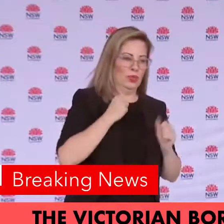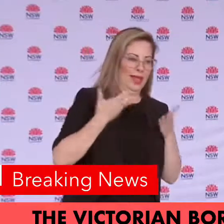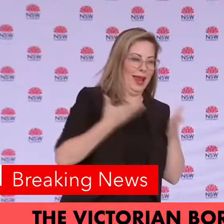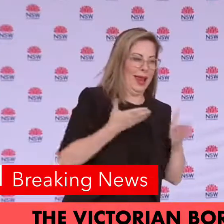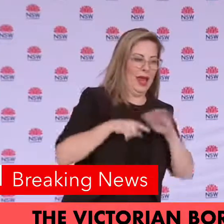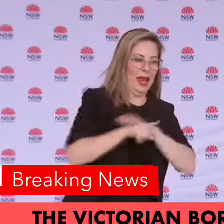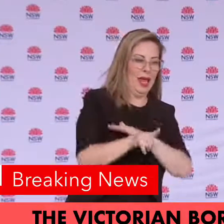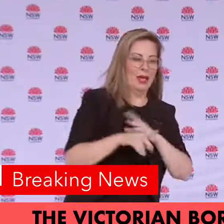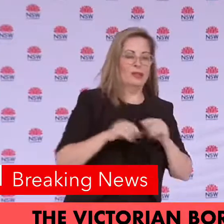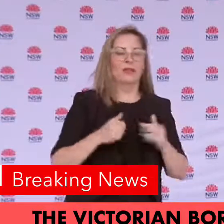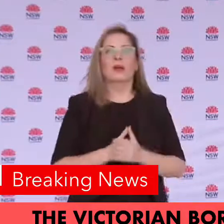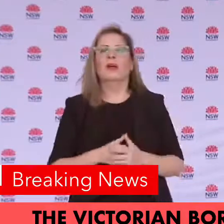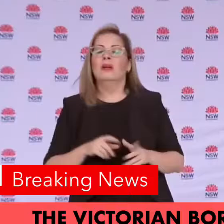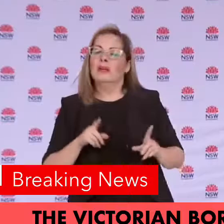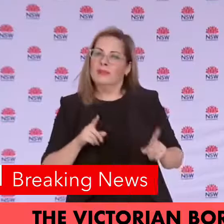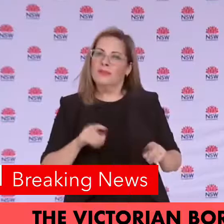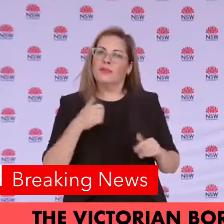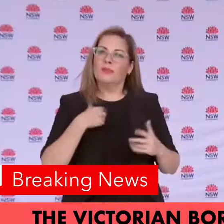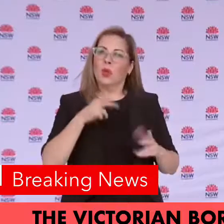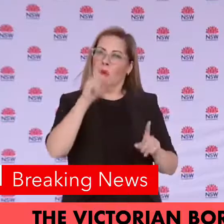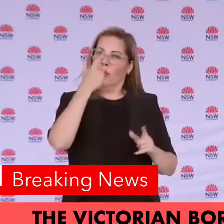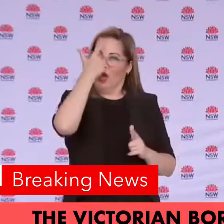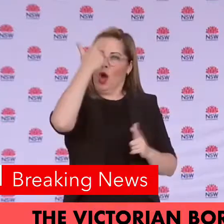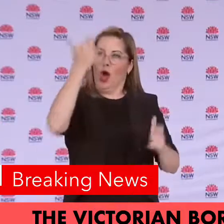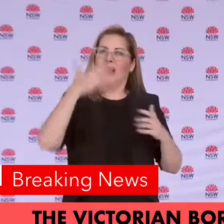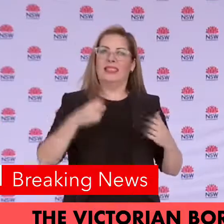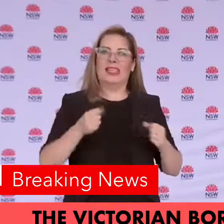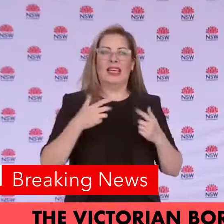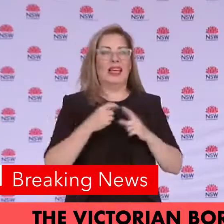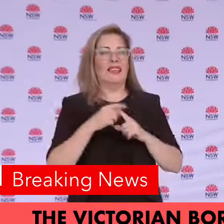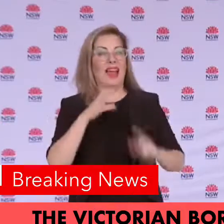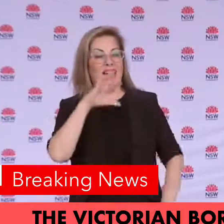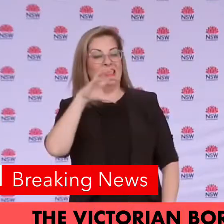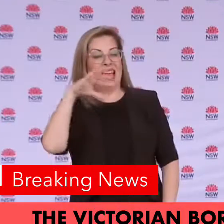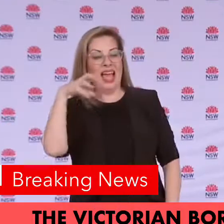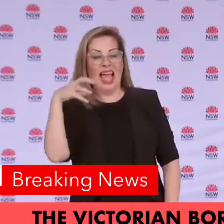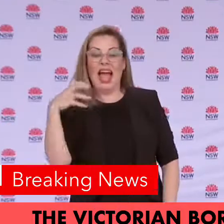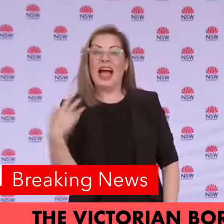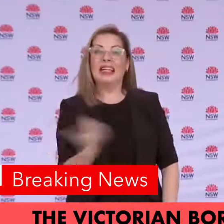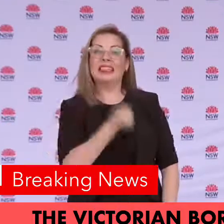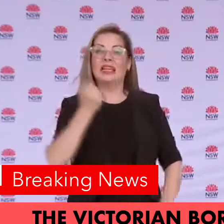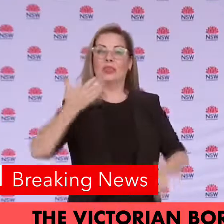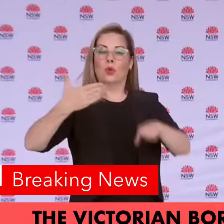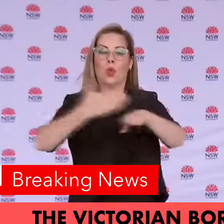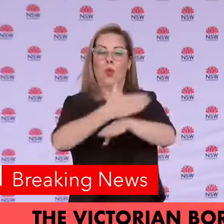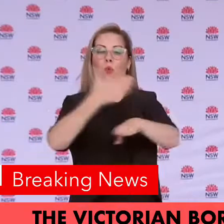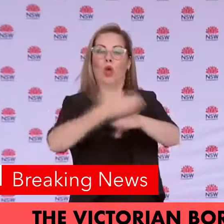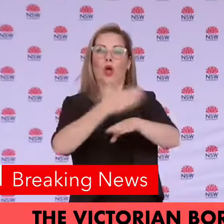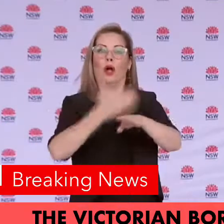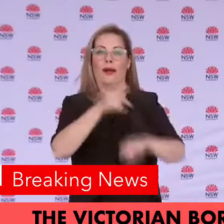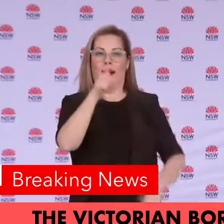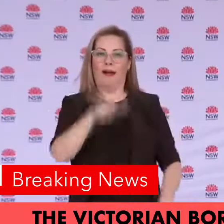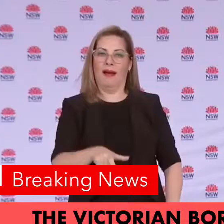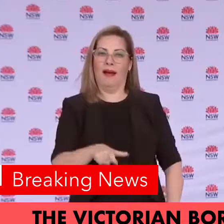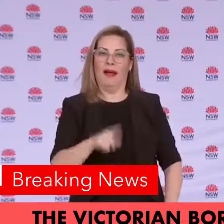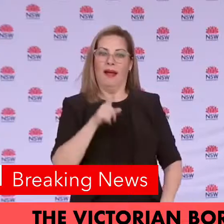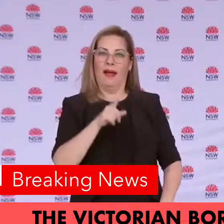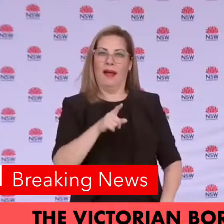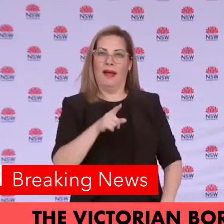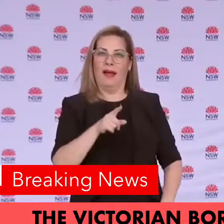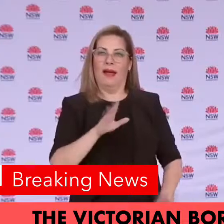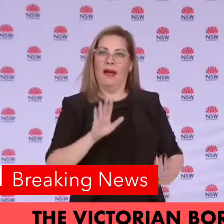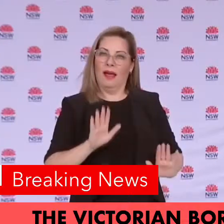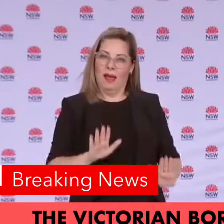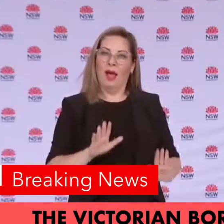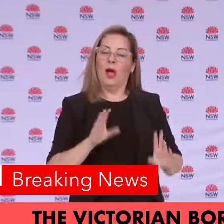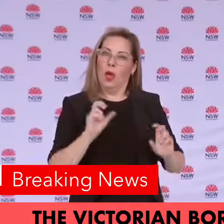hard on what that means. We want the Northern Beaches community to be as locked down as possible. And we really thank